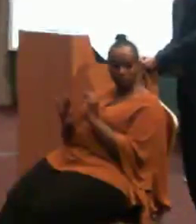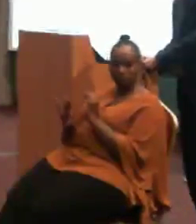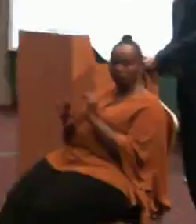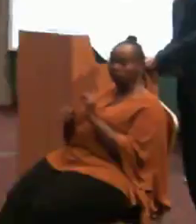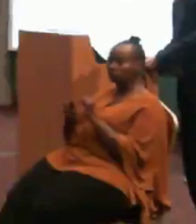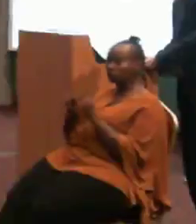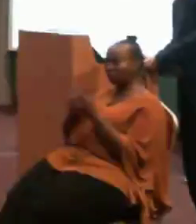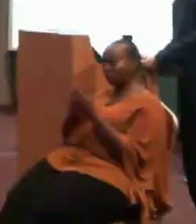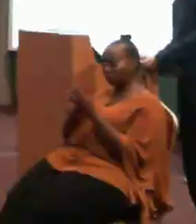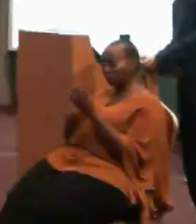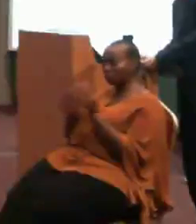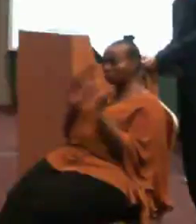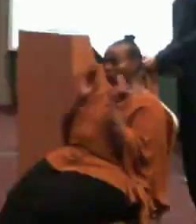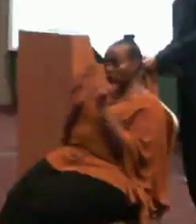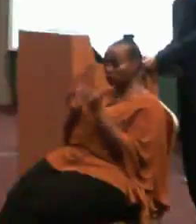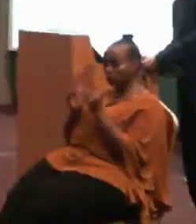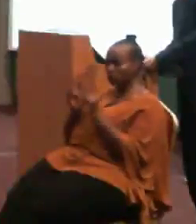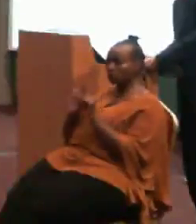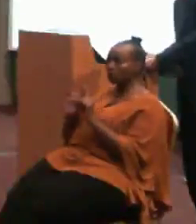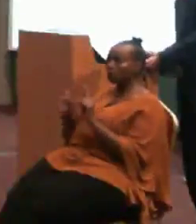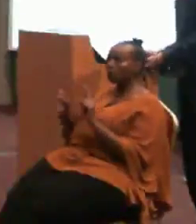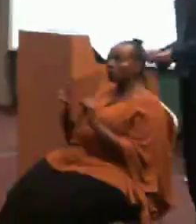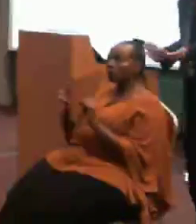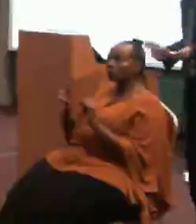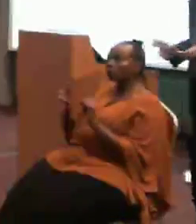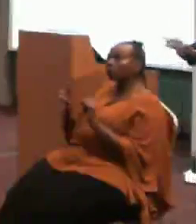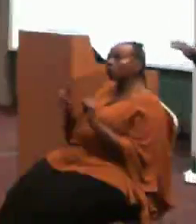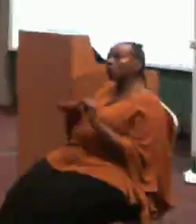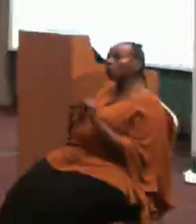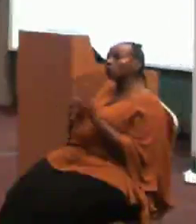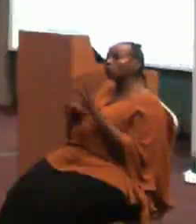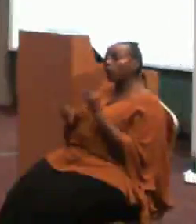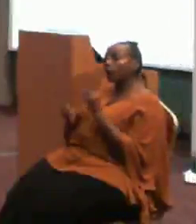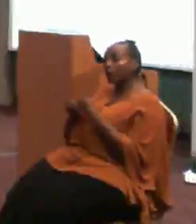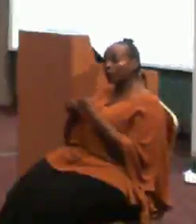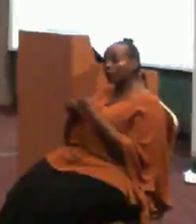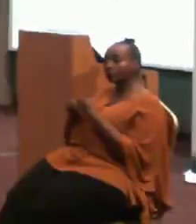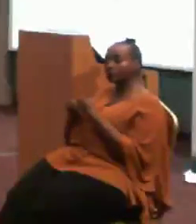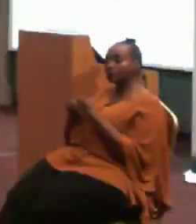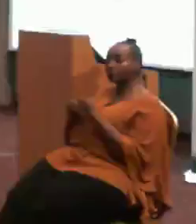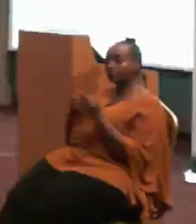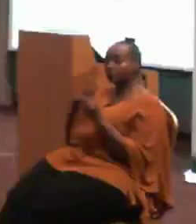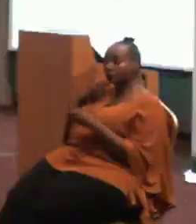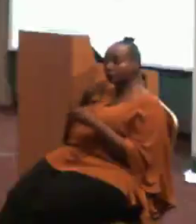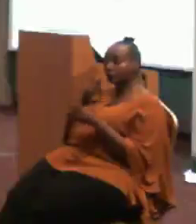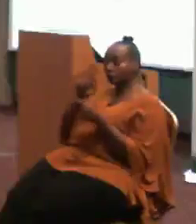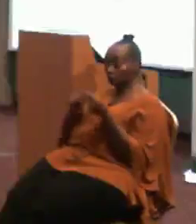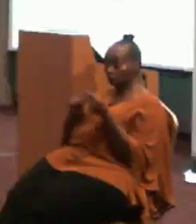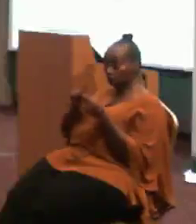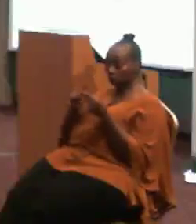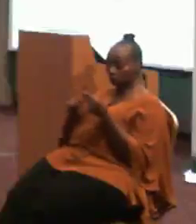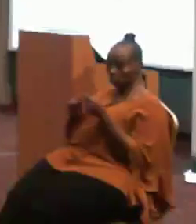all those factors. But what I'd like to also add, and you need to do the calculations for us in writing,